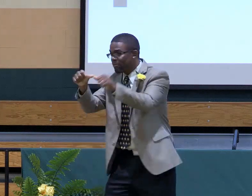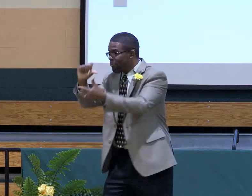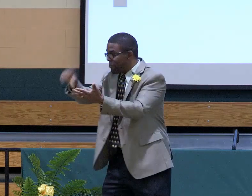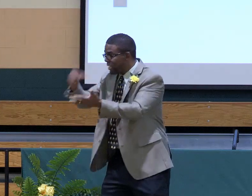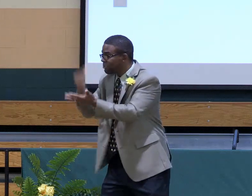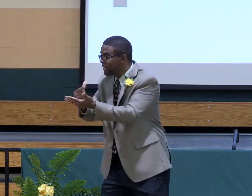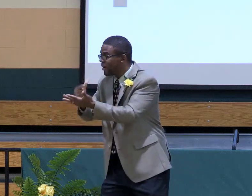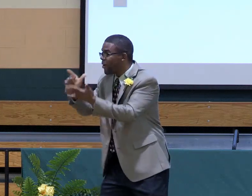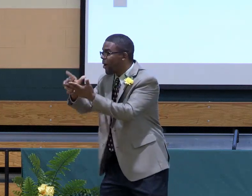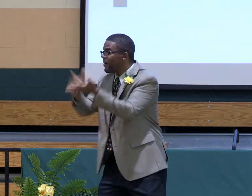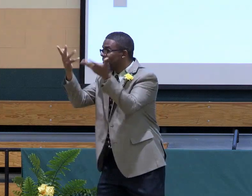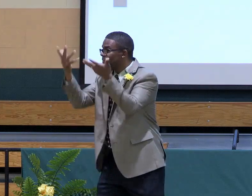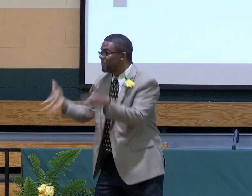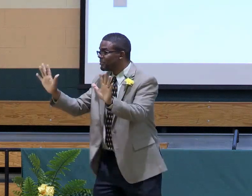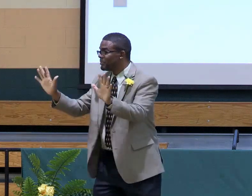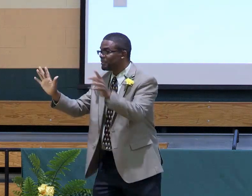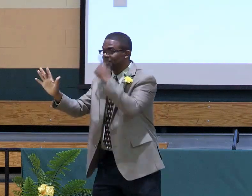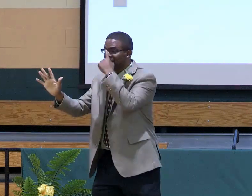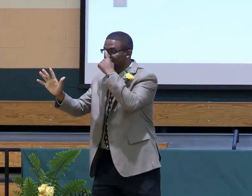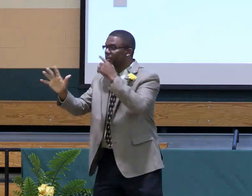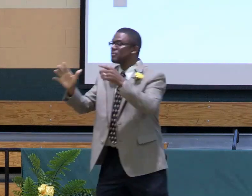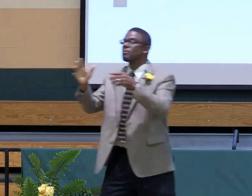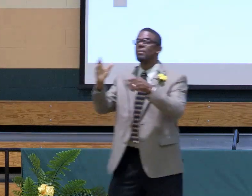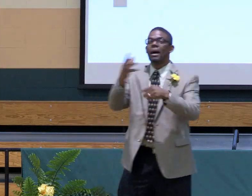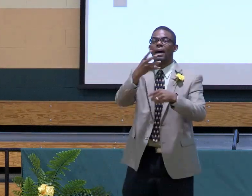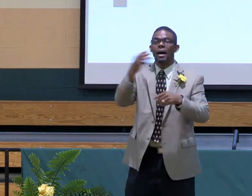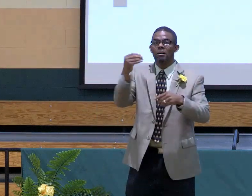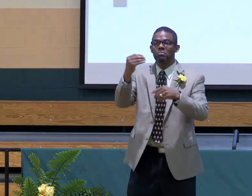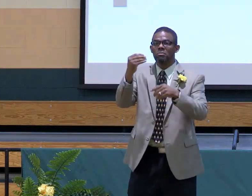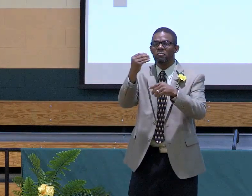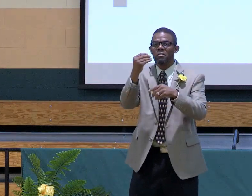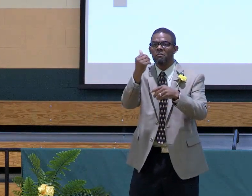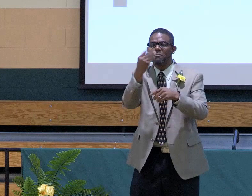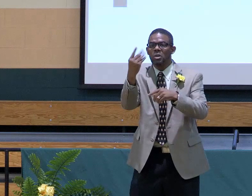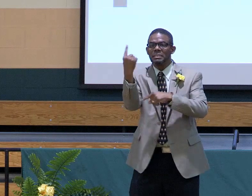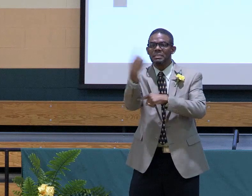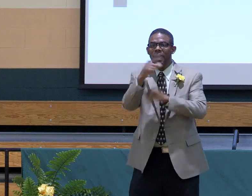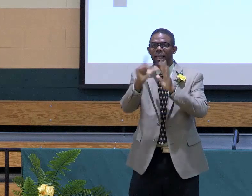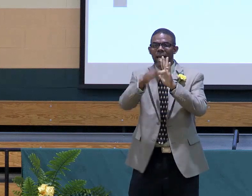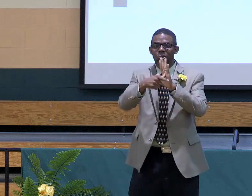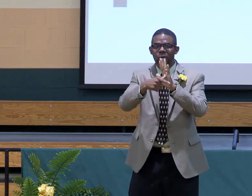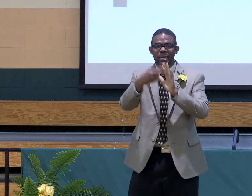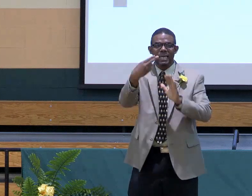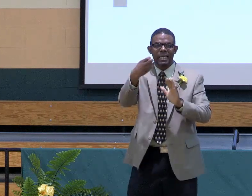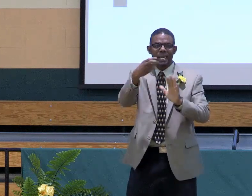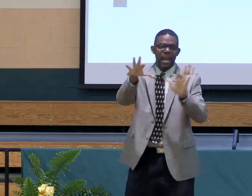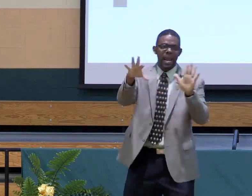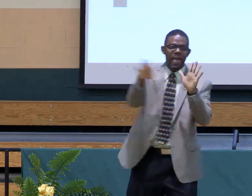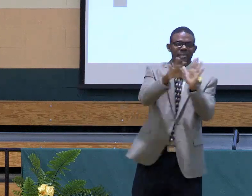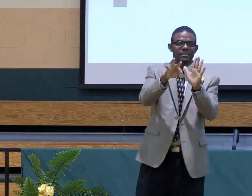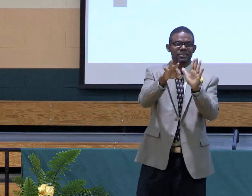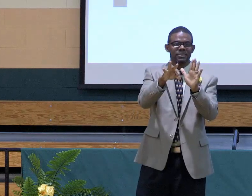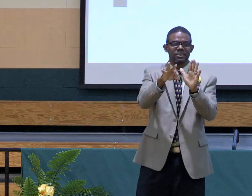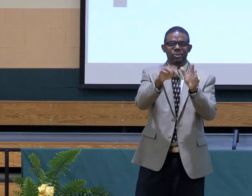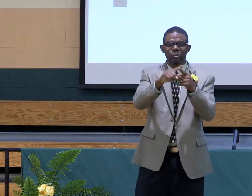So anyway, Mr. Fields kept going until he graduated. A few days after graduation, he